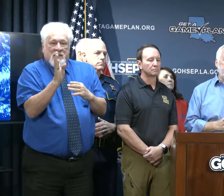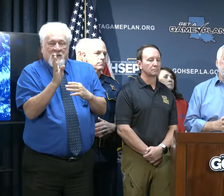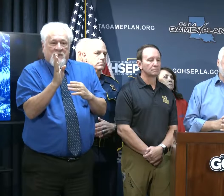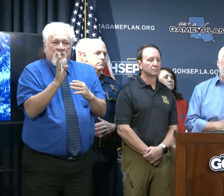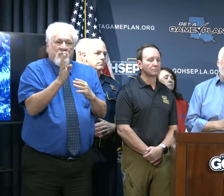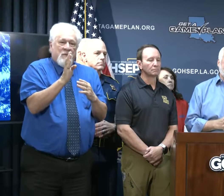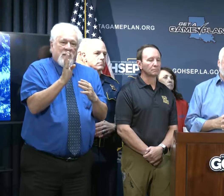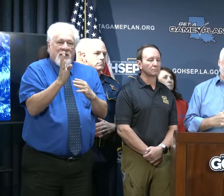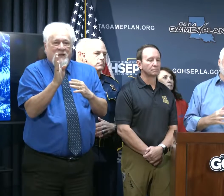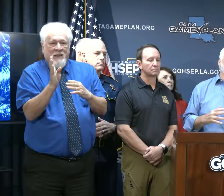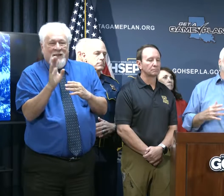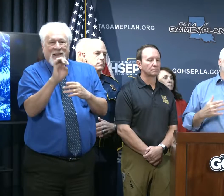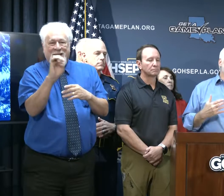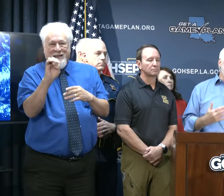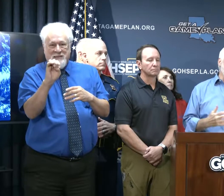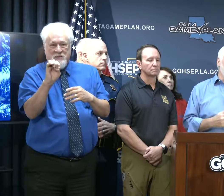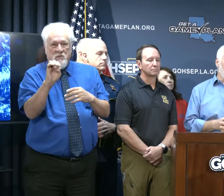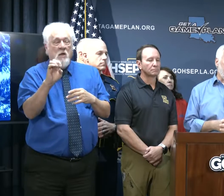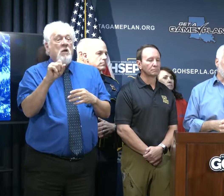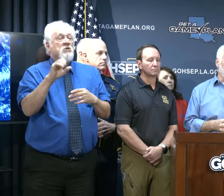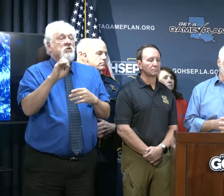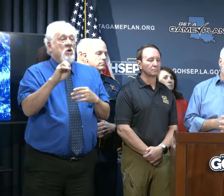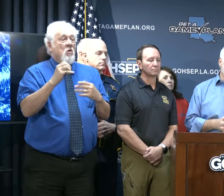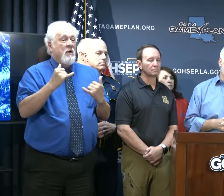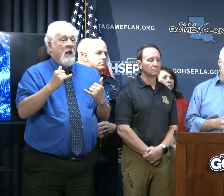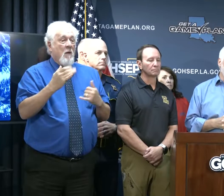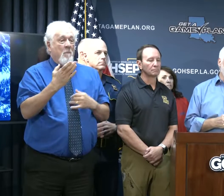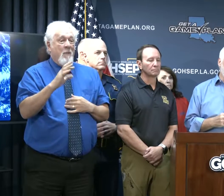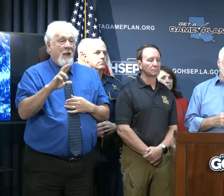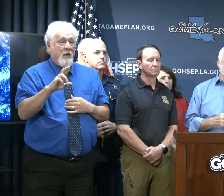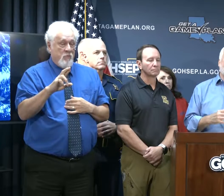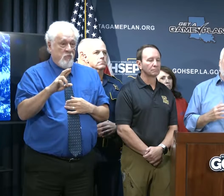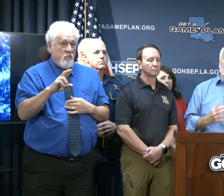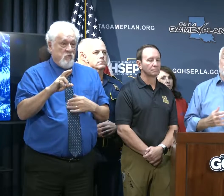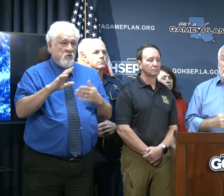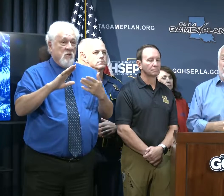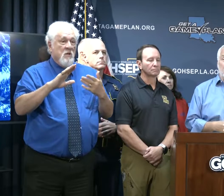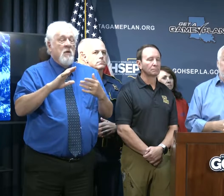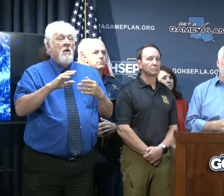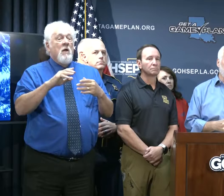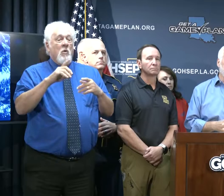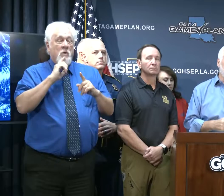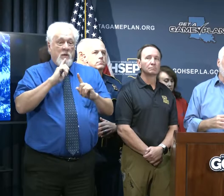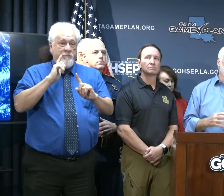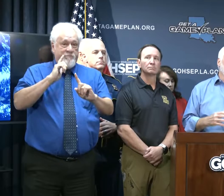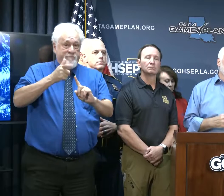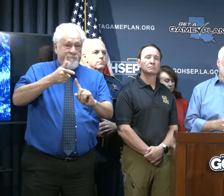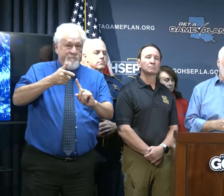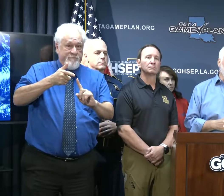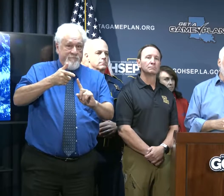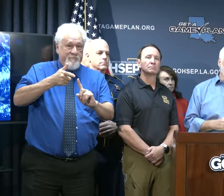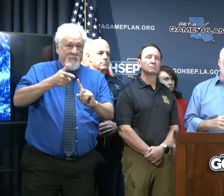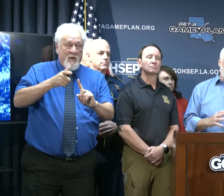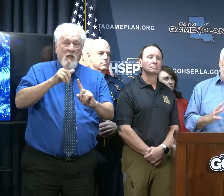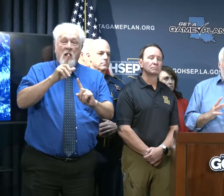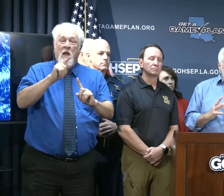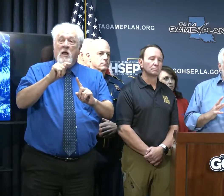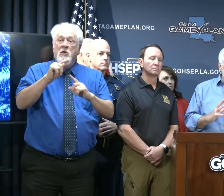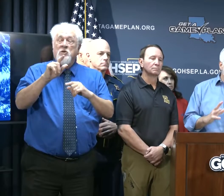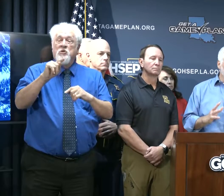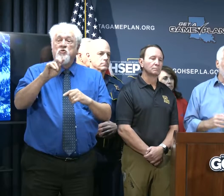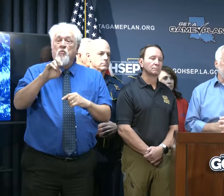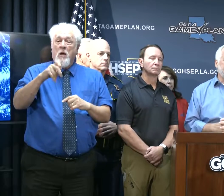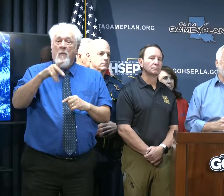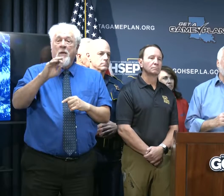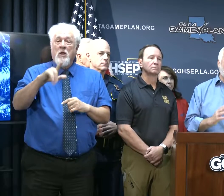easing a bit to the east. So now the Baton Rouge metro area is under the gun in terms of a tropical threat. But I'm